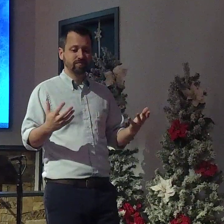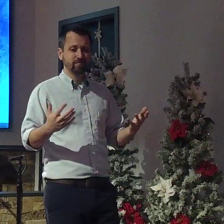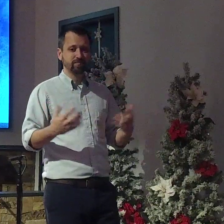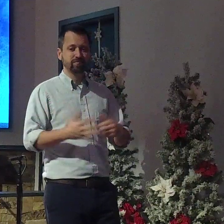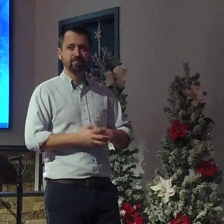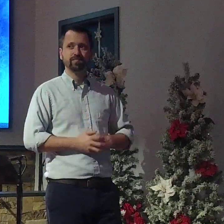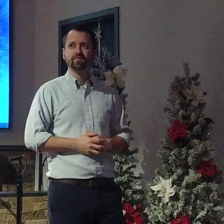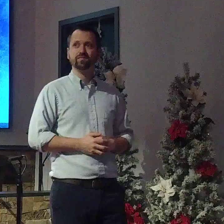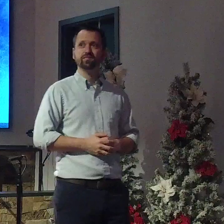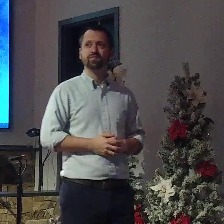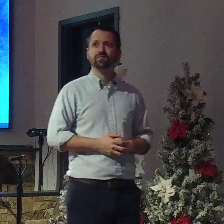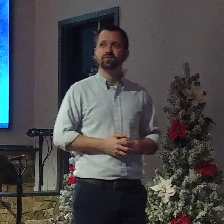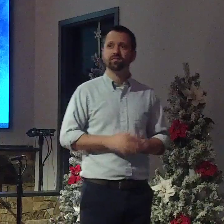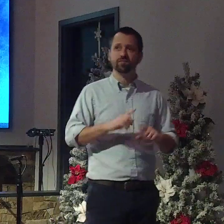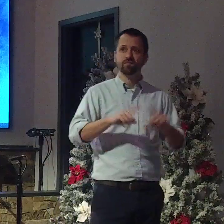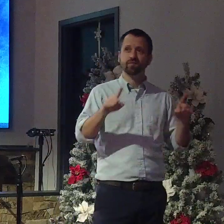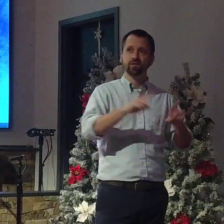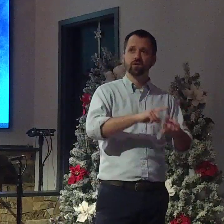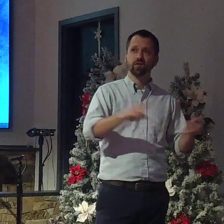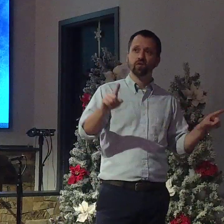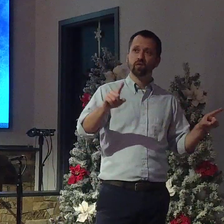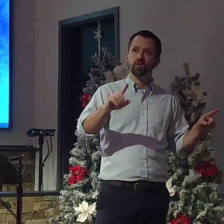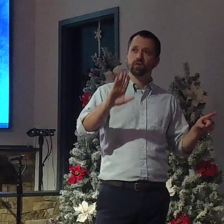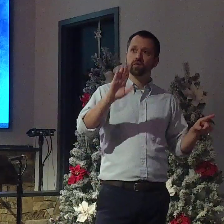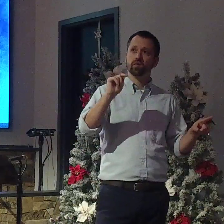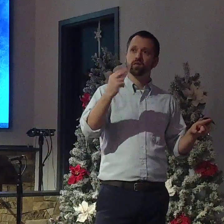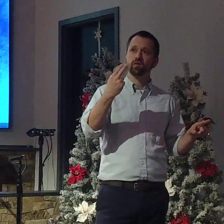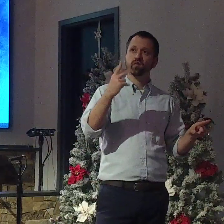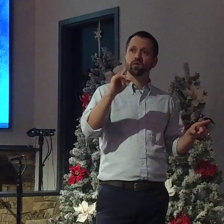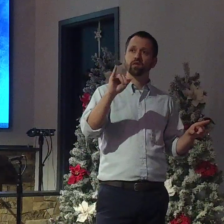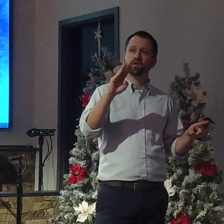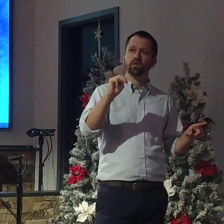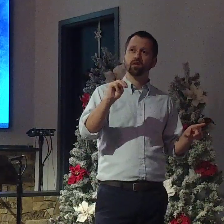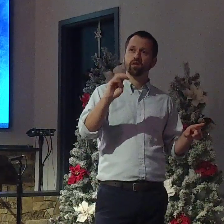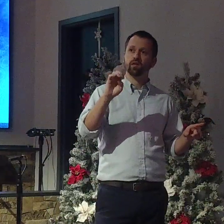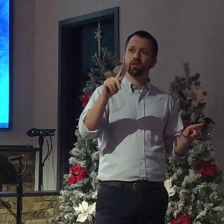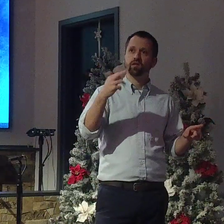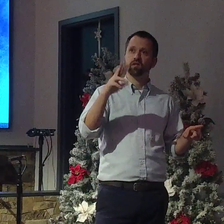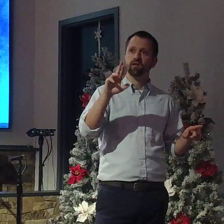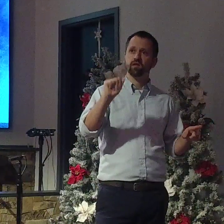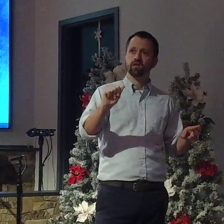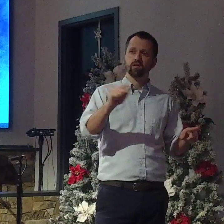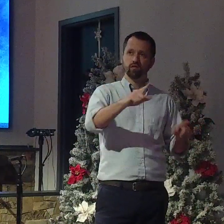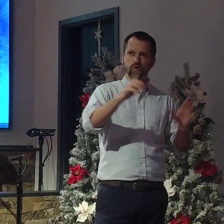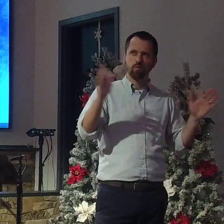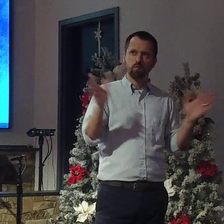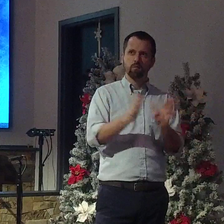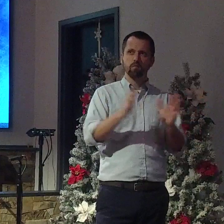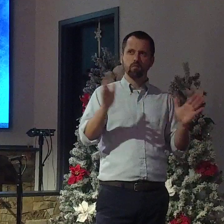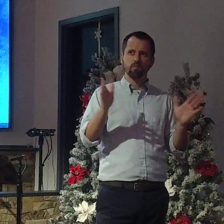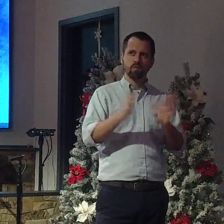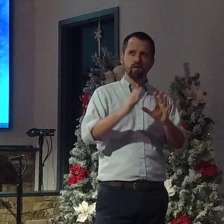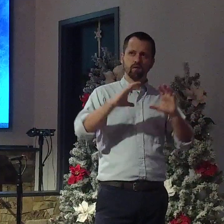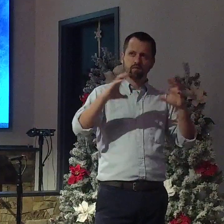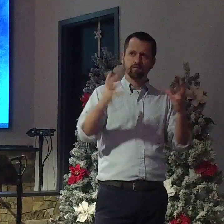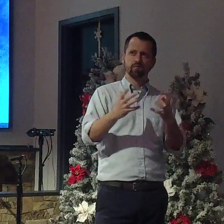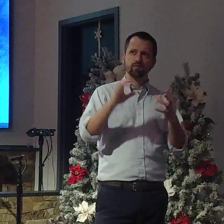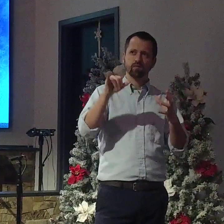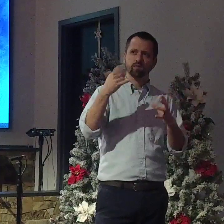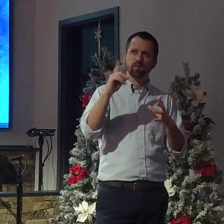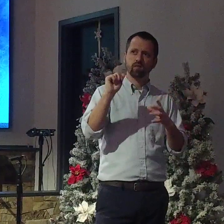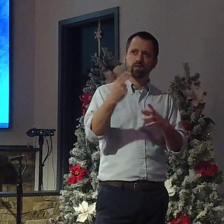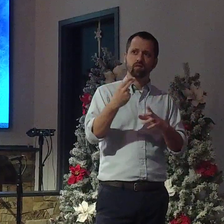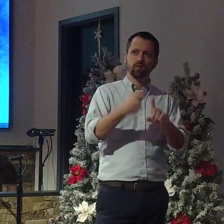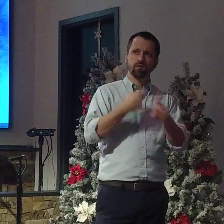be born. And they knew that God would fulfill his promise. And the coming of the Messiah, the coming of the Savior, would